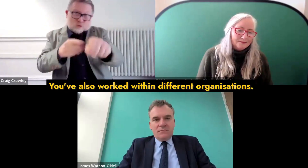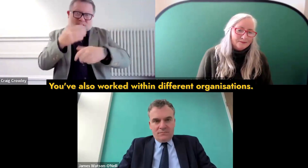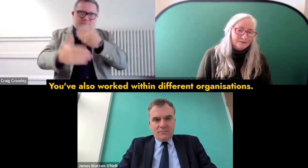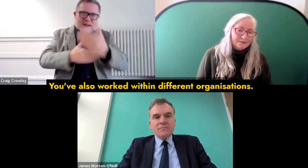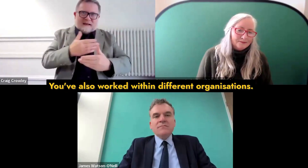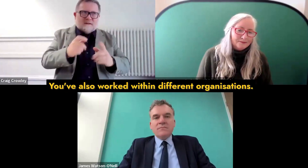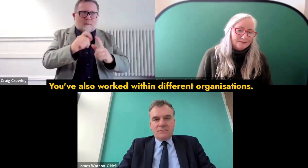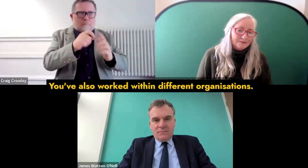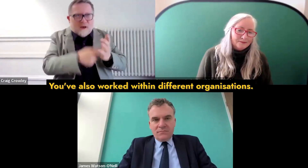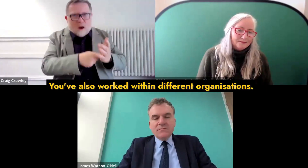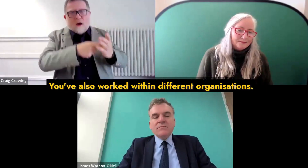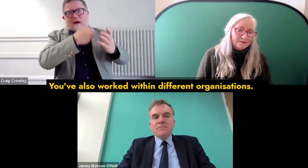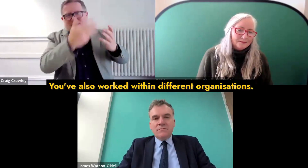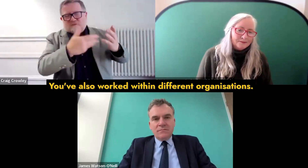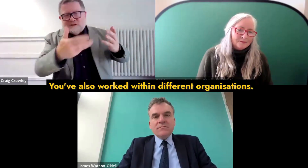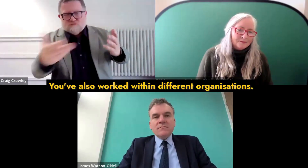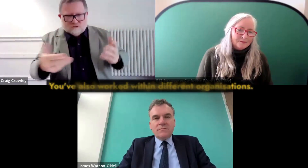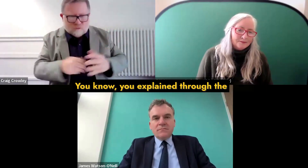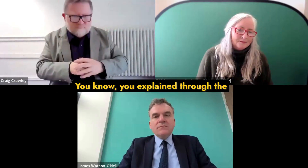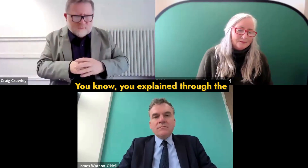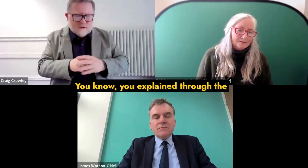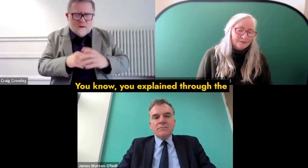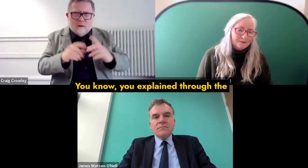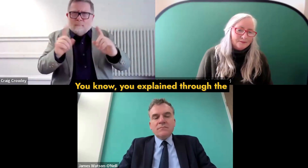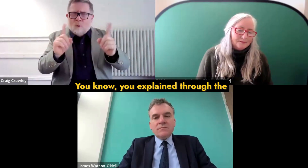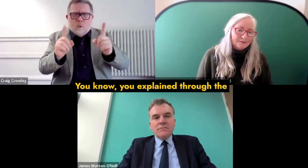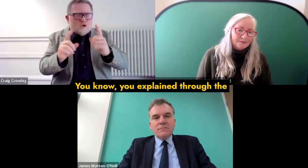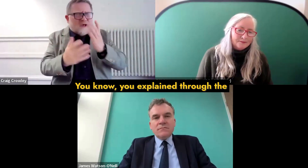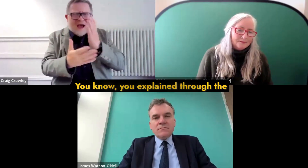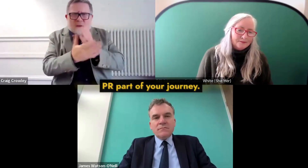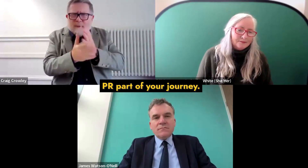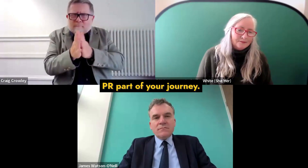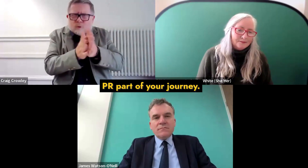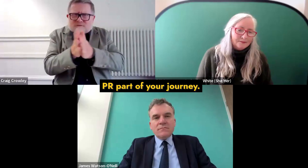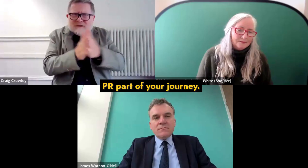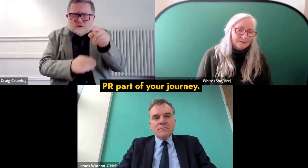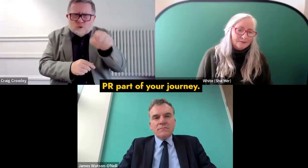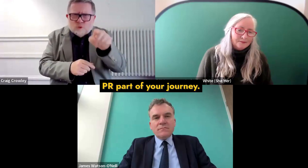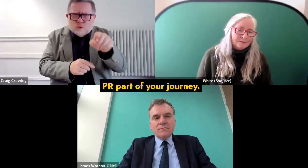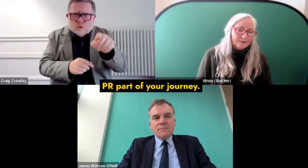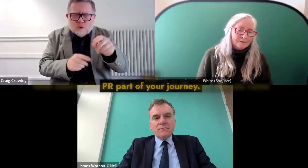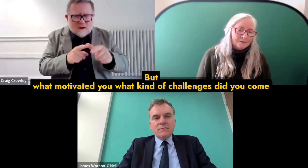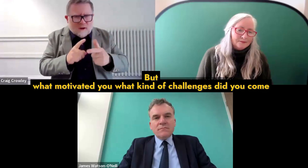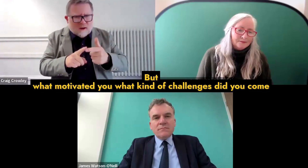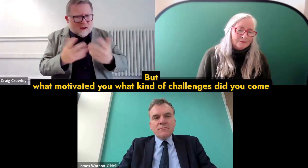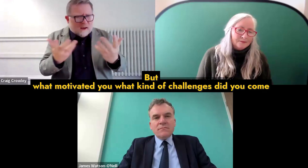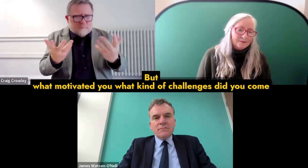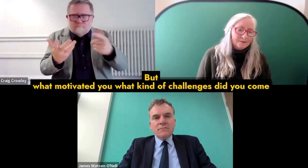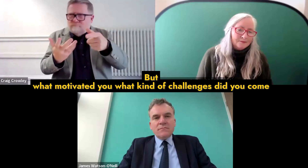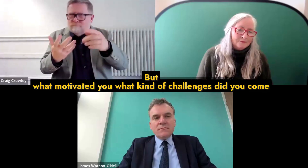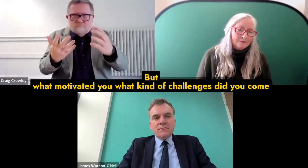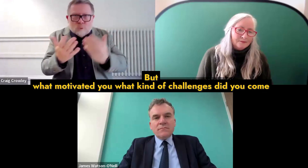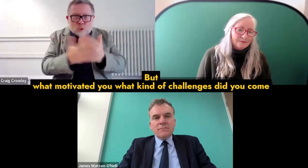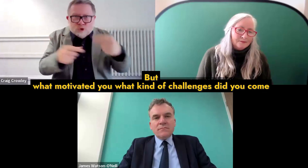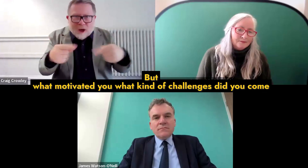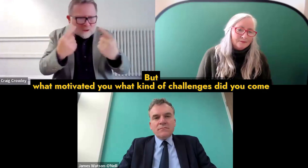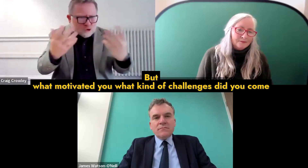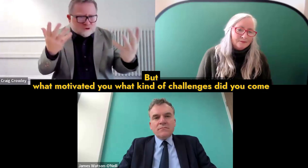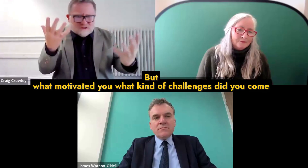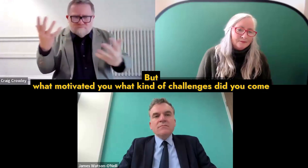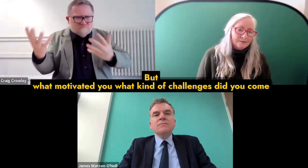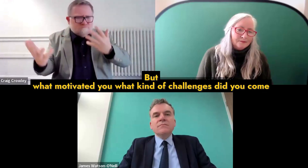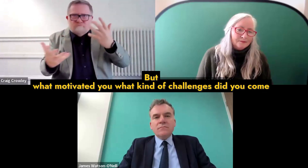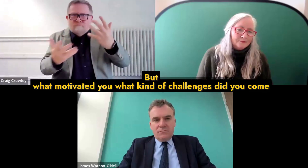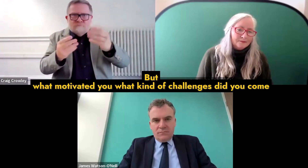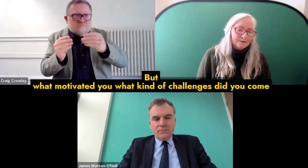also worked within different organizations, you know, if you explained through the PR part of your journey, but what motivated